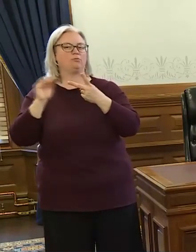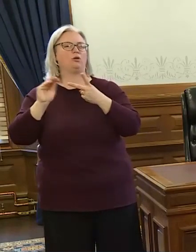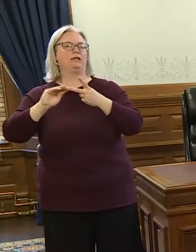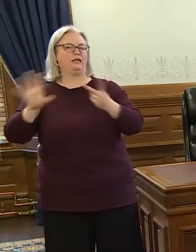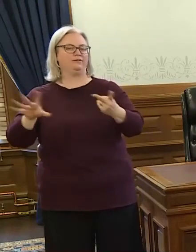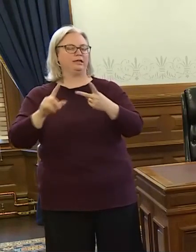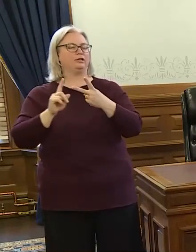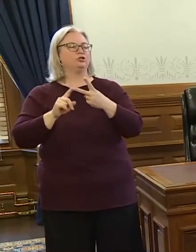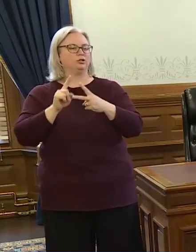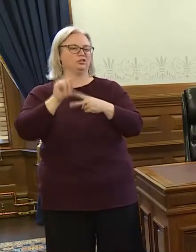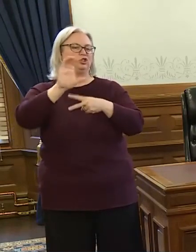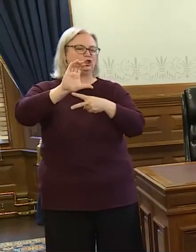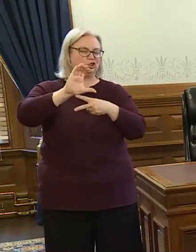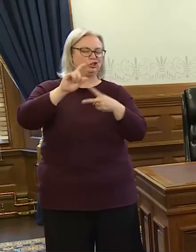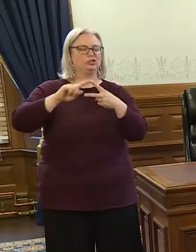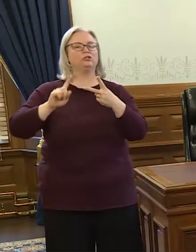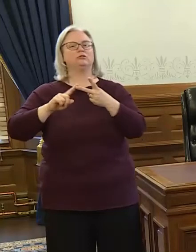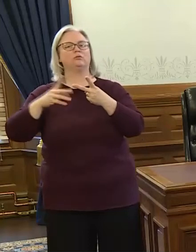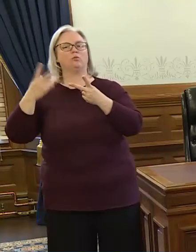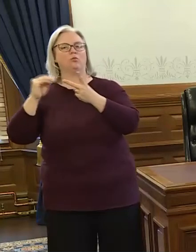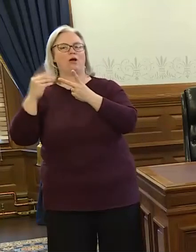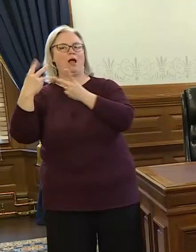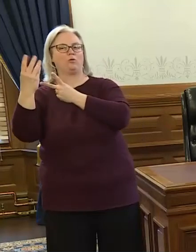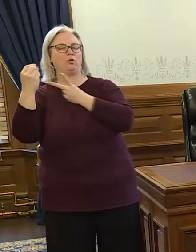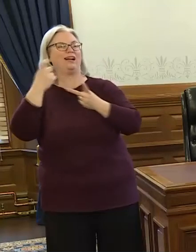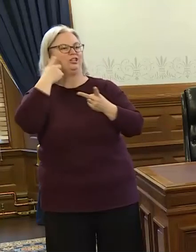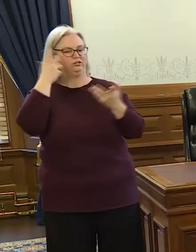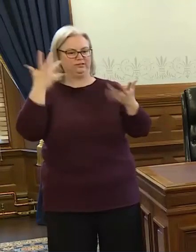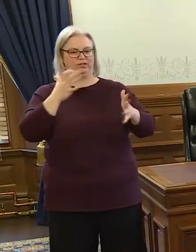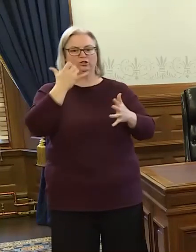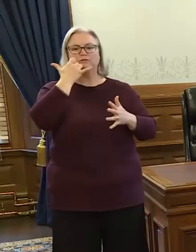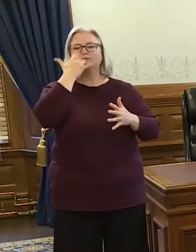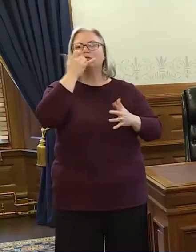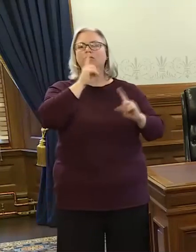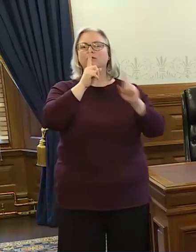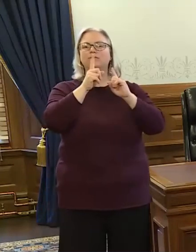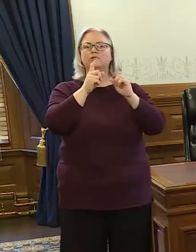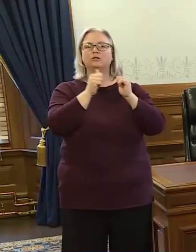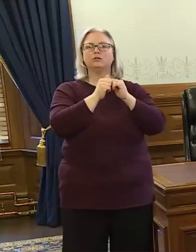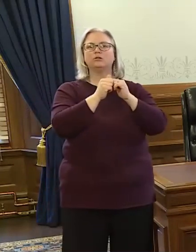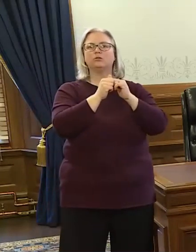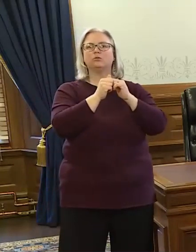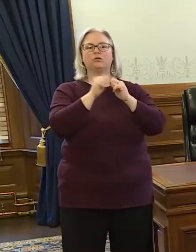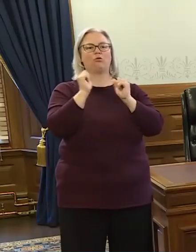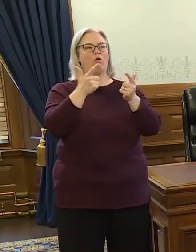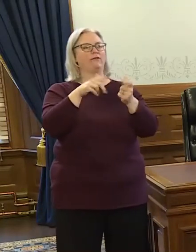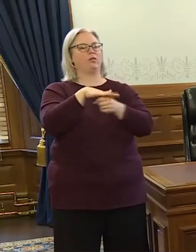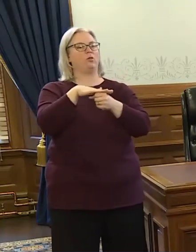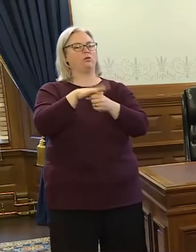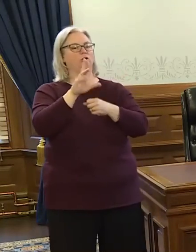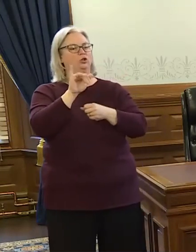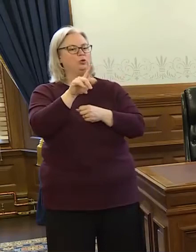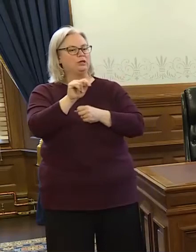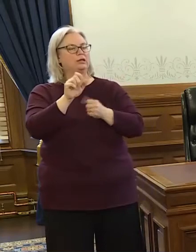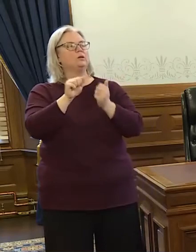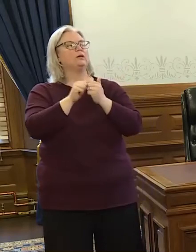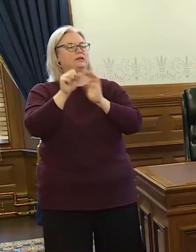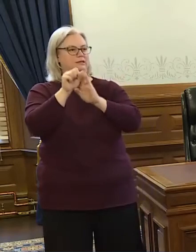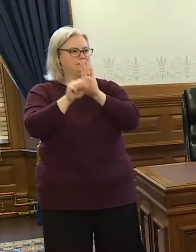clarification. So that's the other thing. In fact, I just got off the phone with all of our local units and our